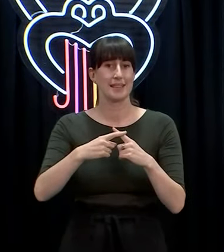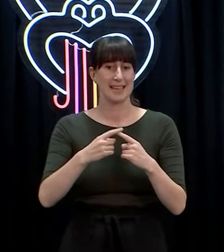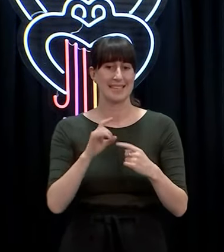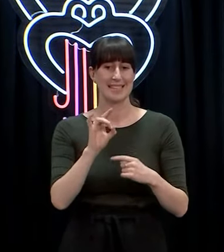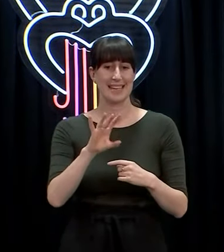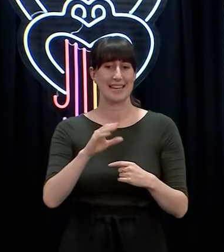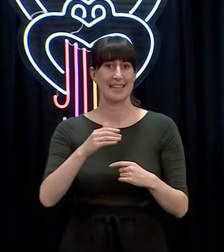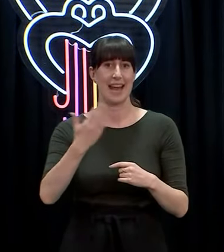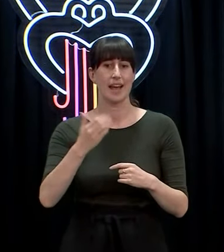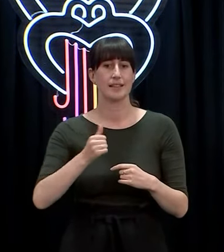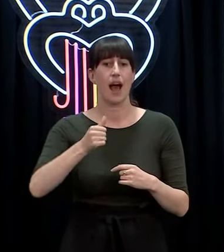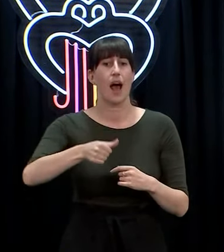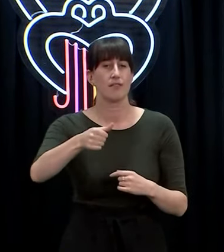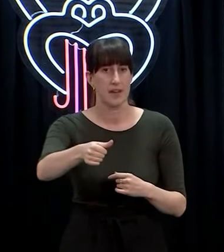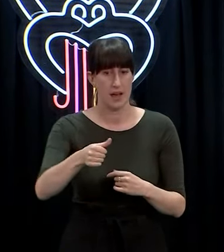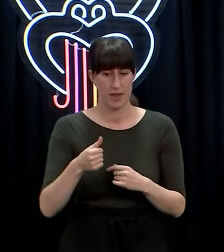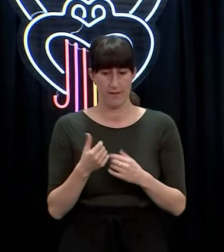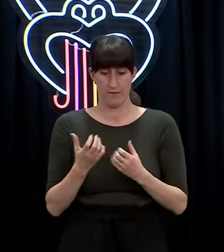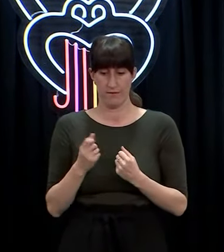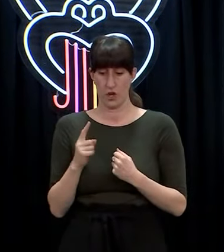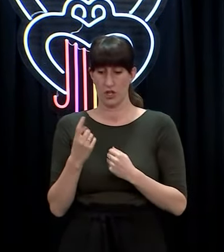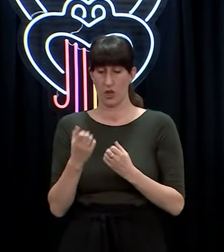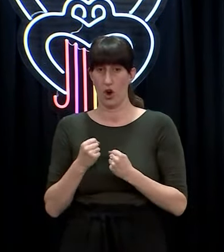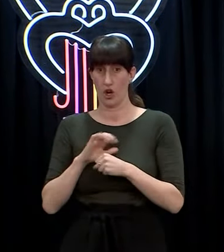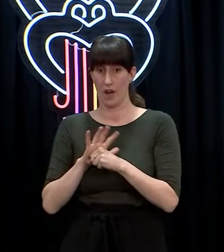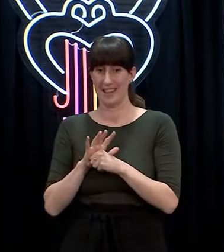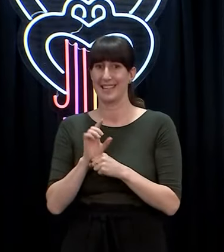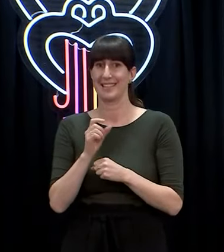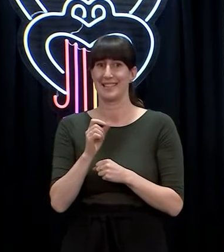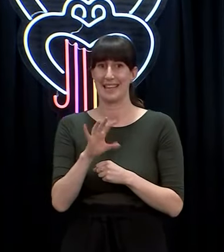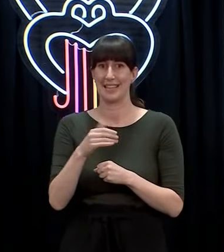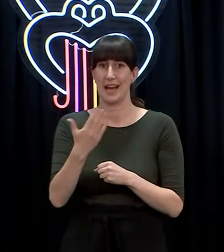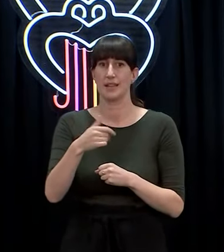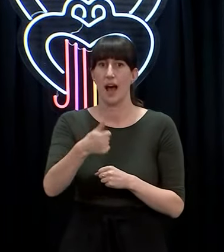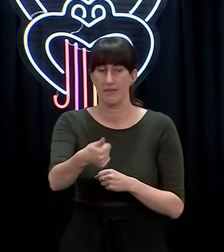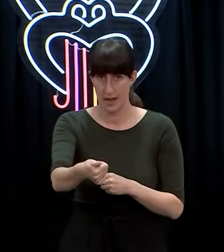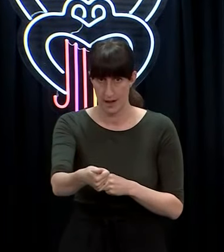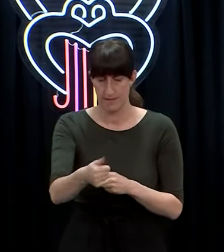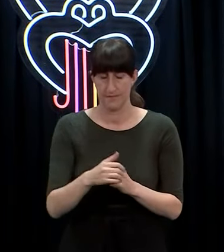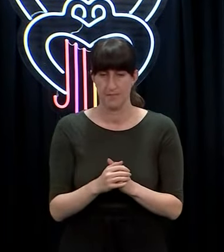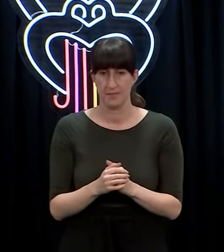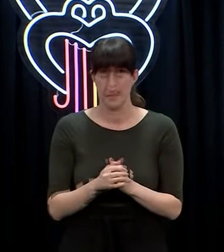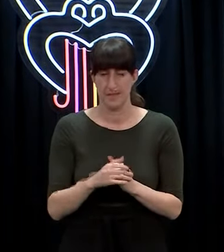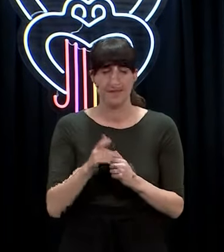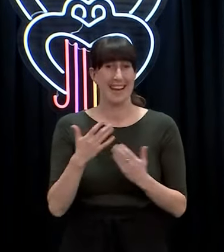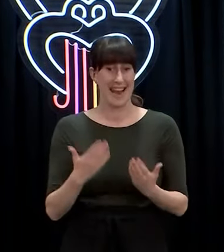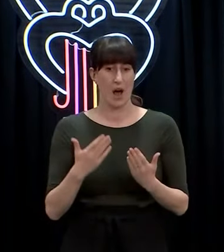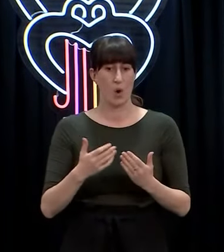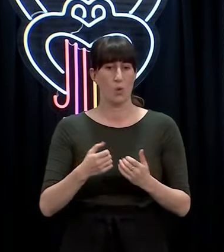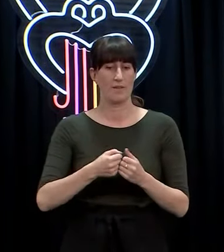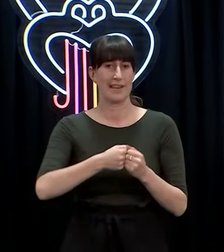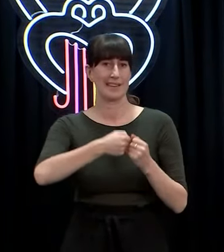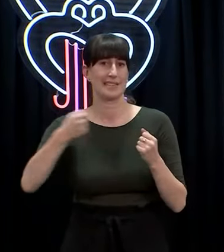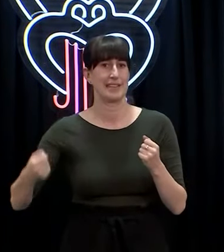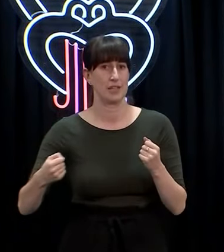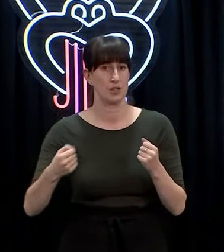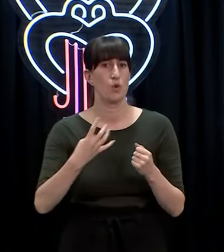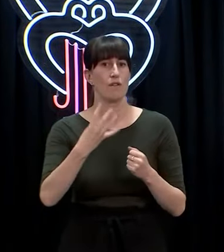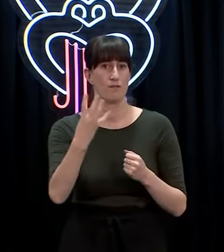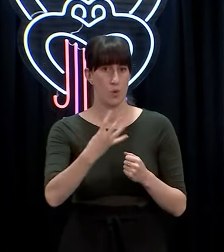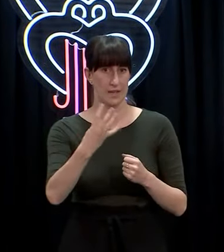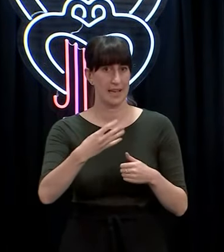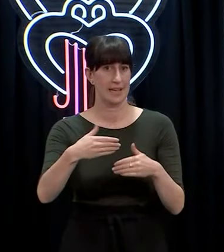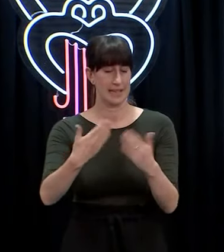on that latter, because of Delta, and one of the things we've had advice on is we've increased that to at least a 14-day period before people